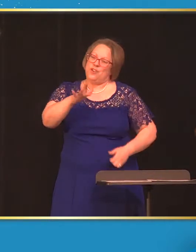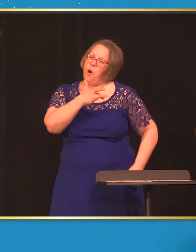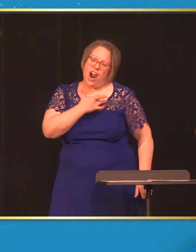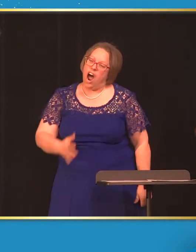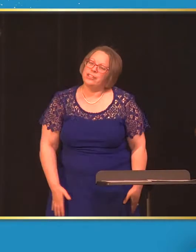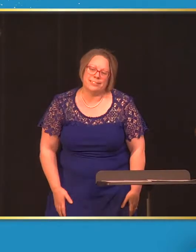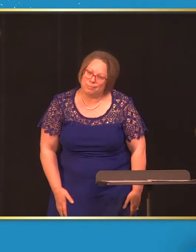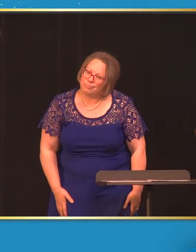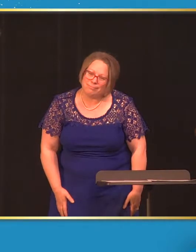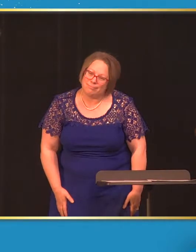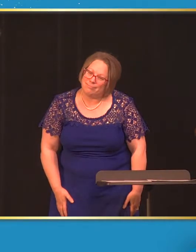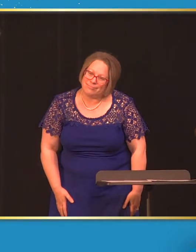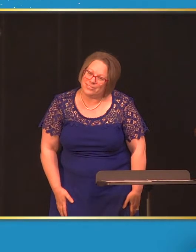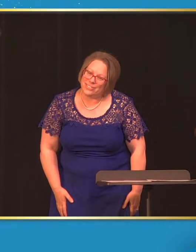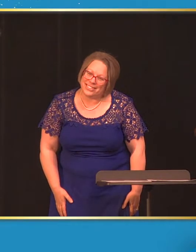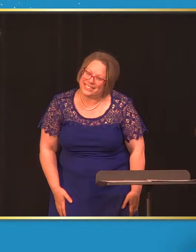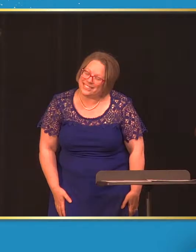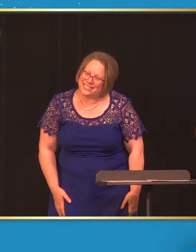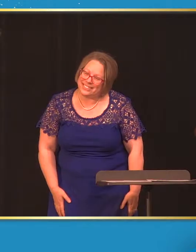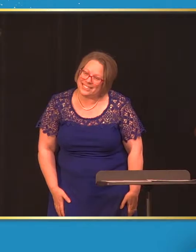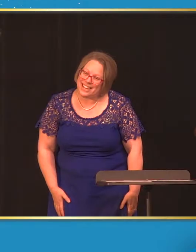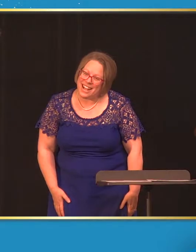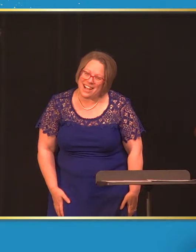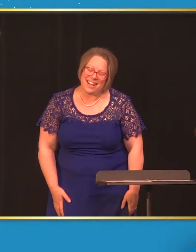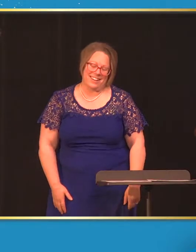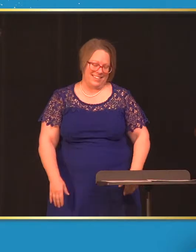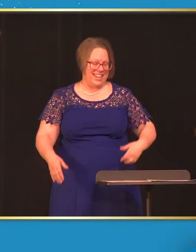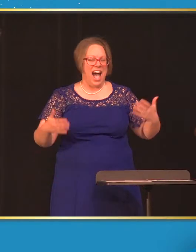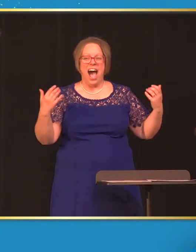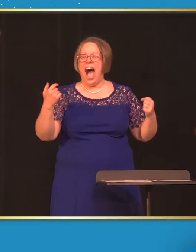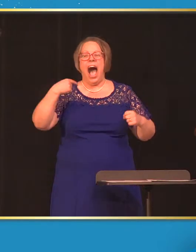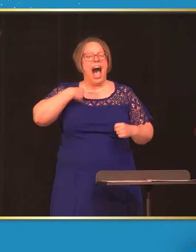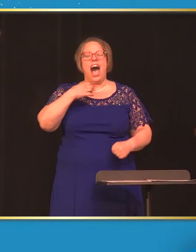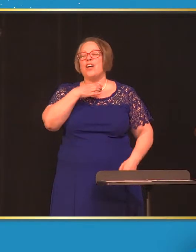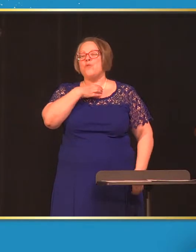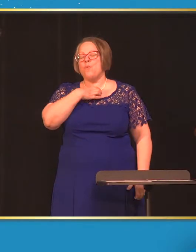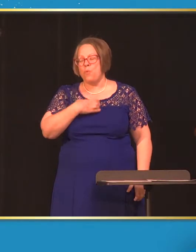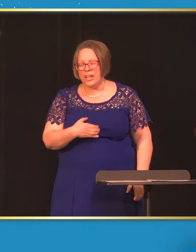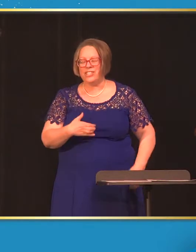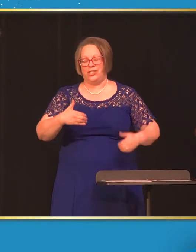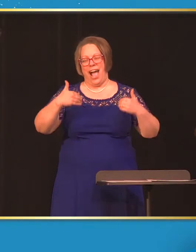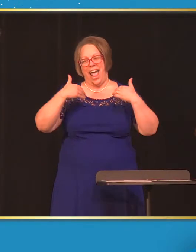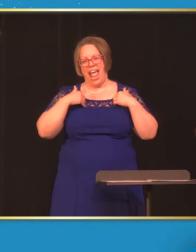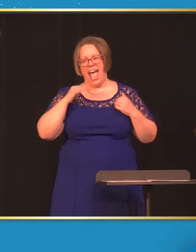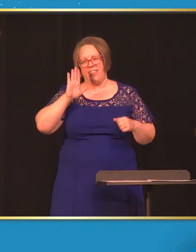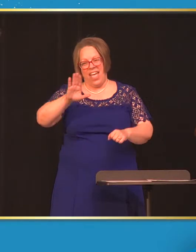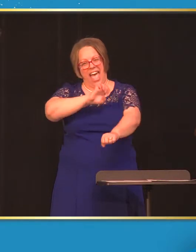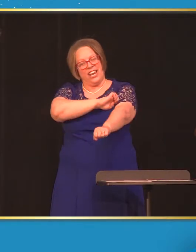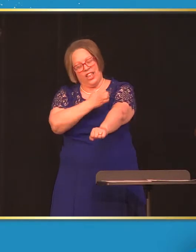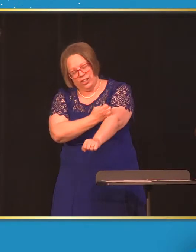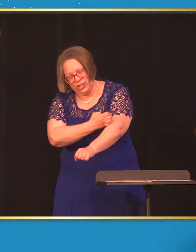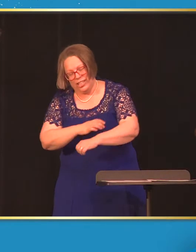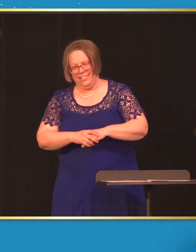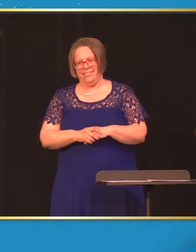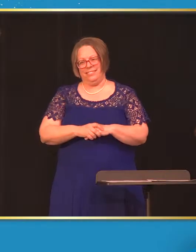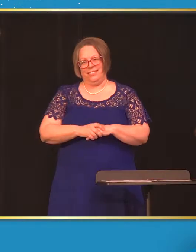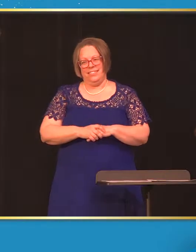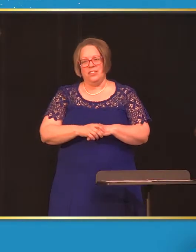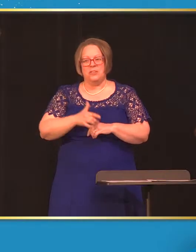you have such an adventurous spirit. Adventure lives in your heart. And I wish that I had